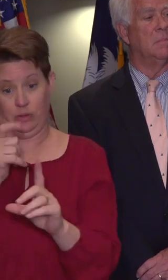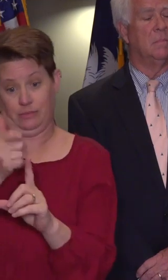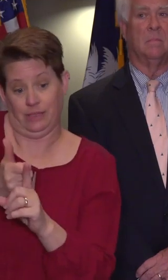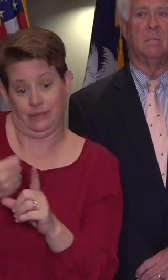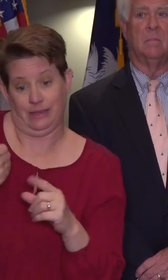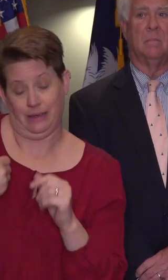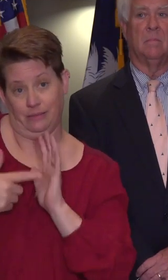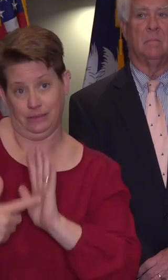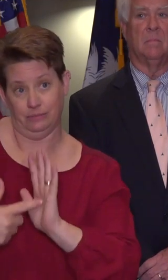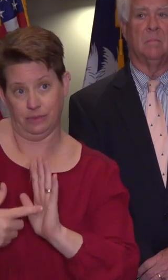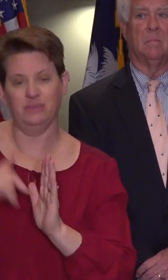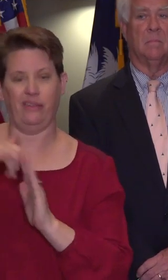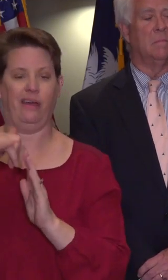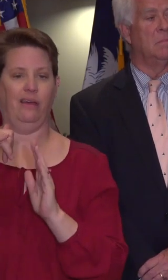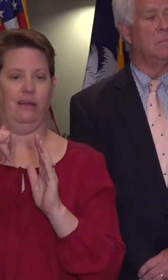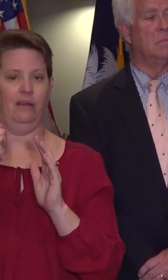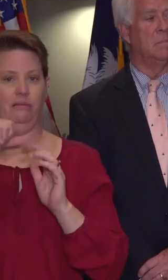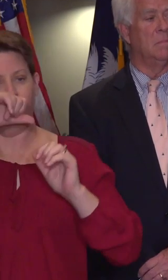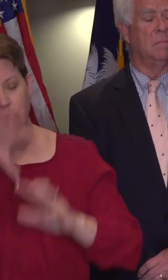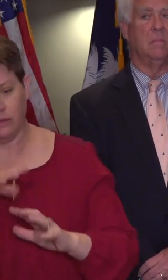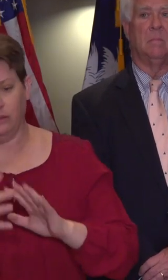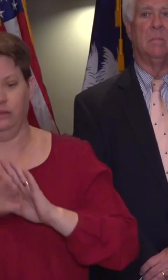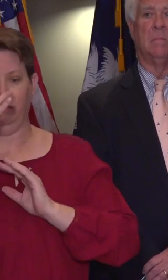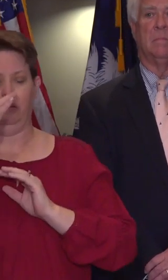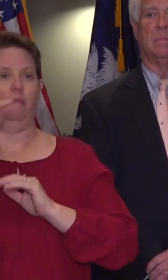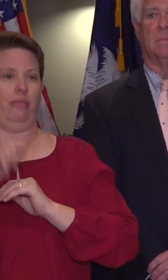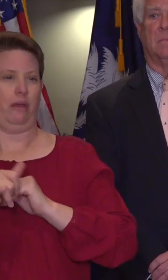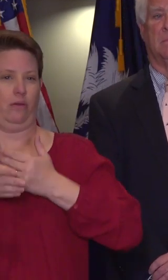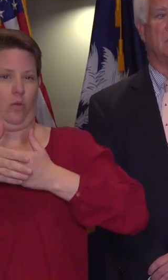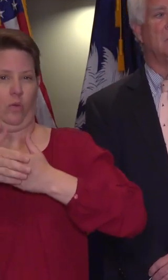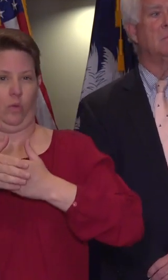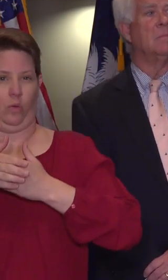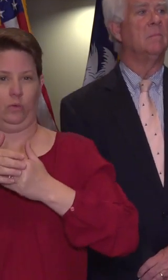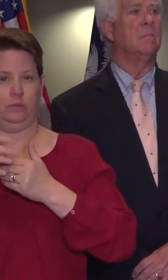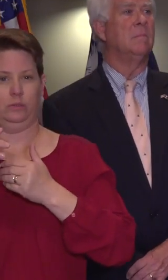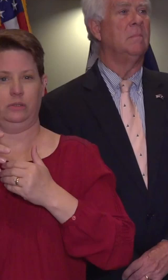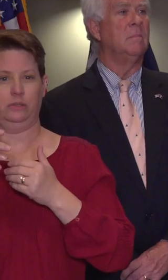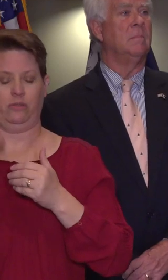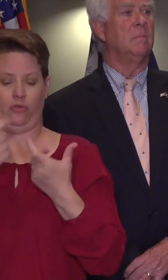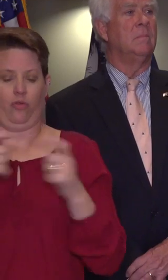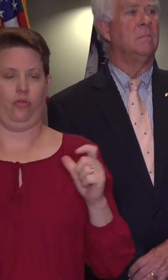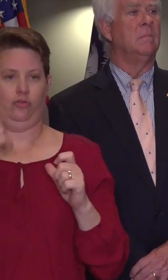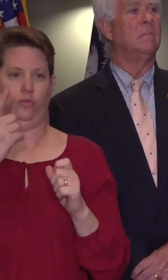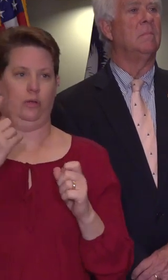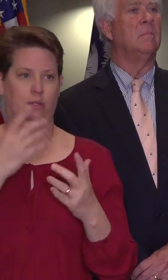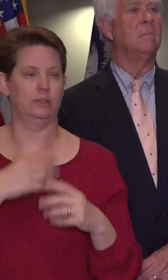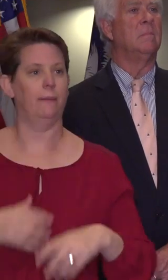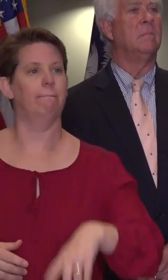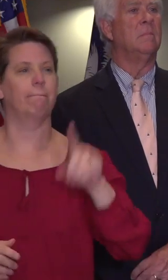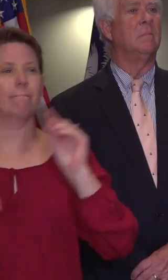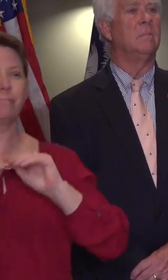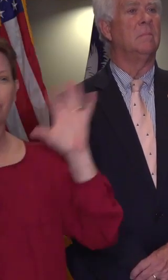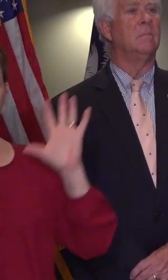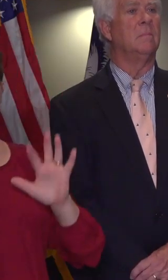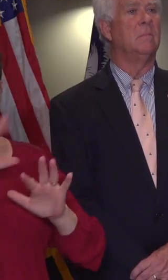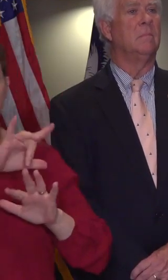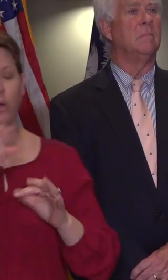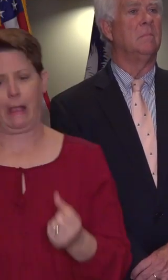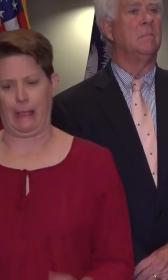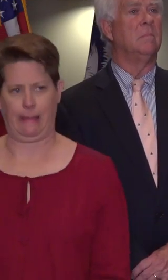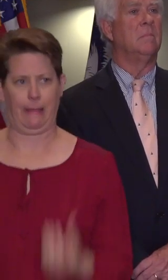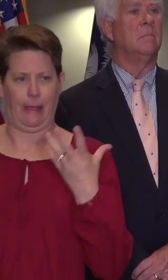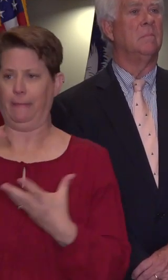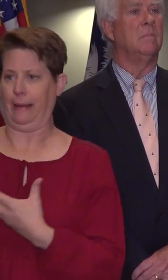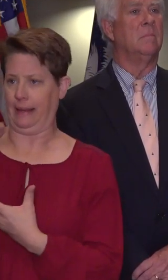has symptoms and could be exposed to those respiratory droplets, those larger respiratory droplets. To clarify, how many cases have